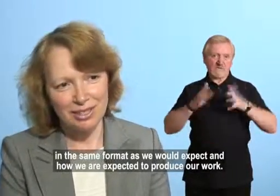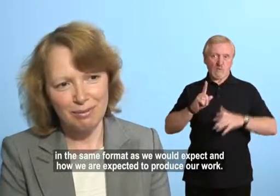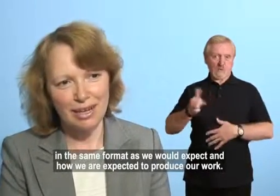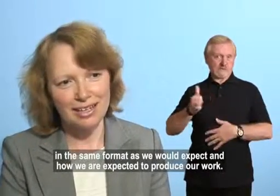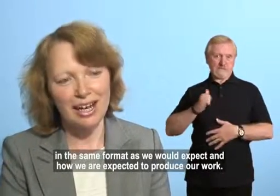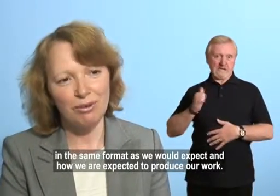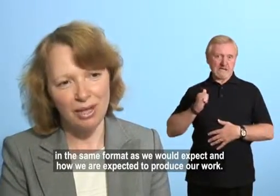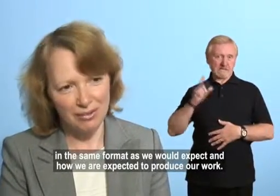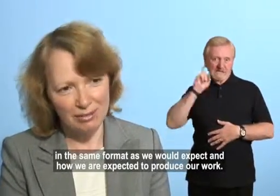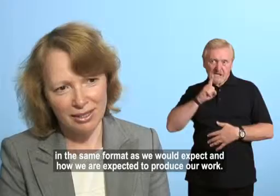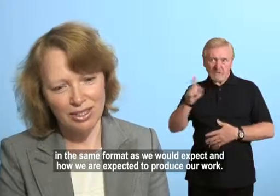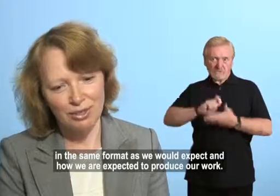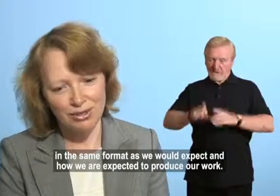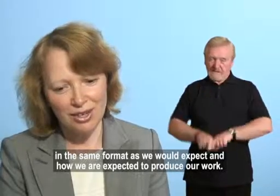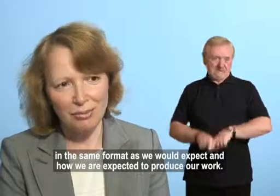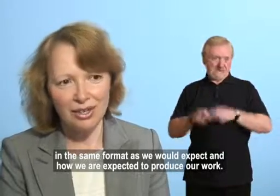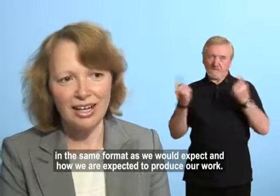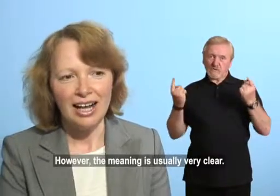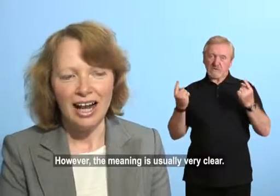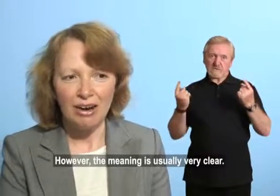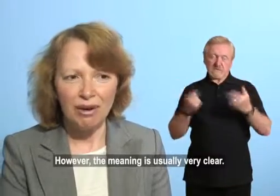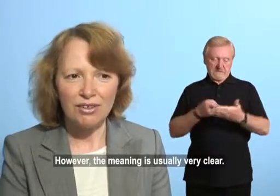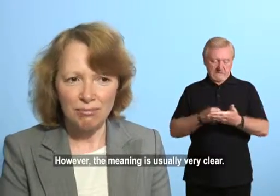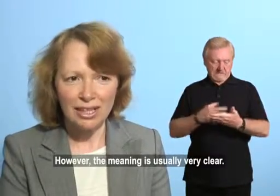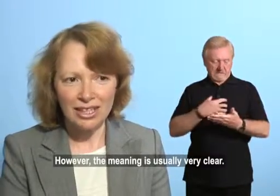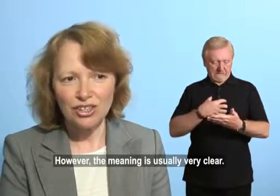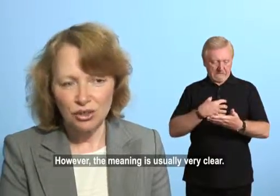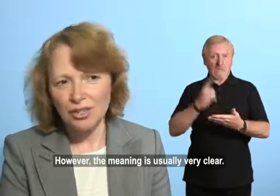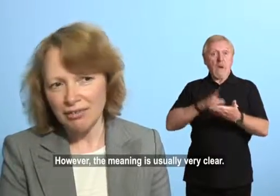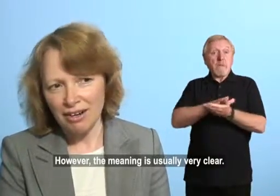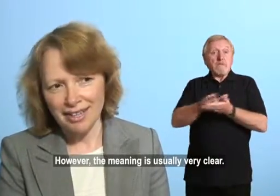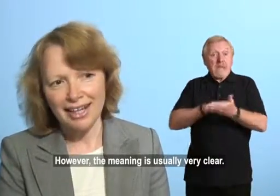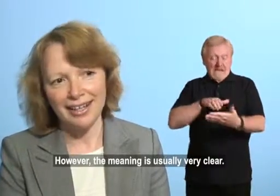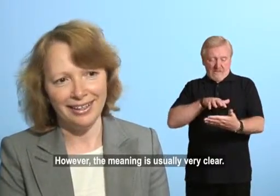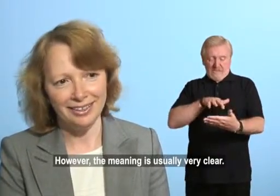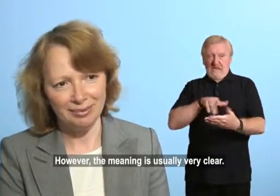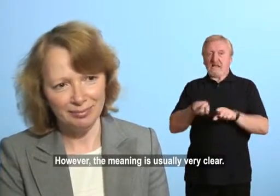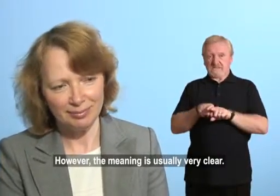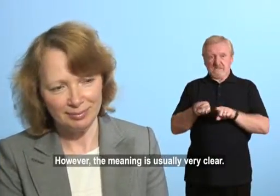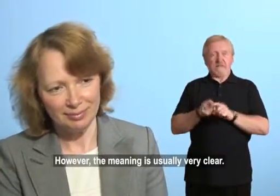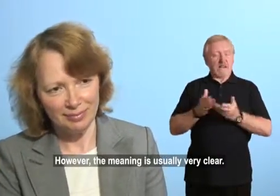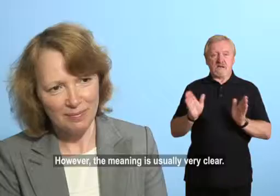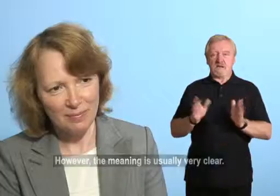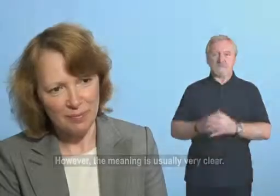as we would expect and how we are expected to produce our work. However, the meaning is usually very clear.